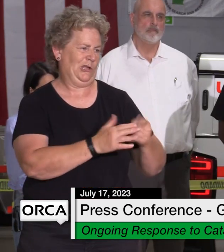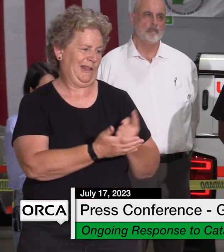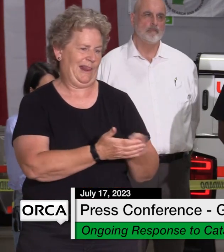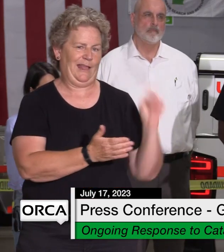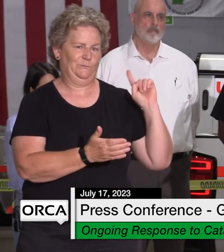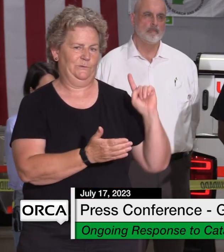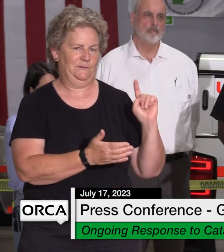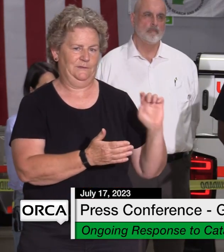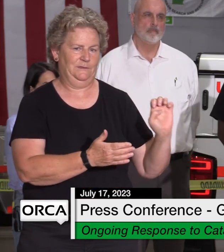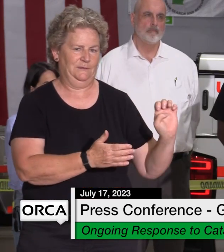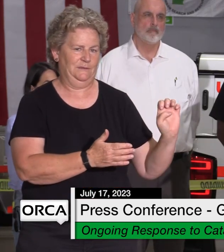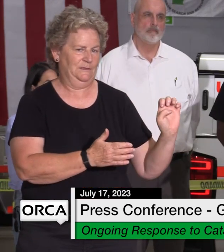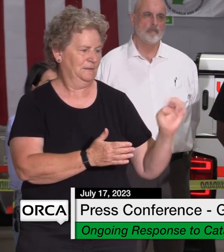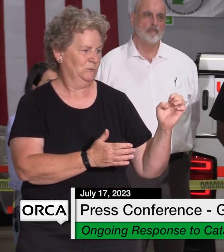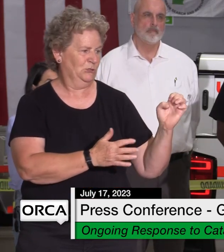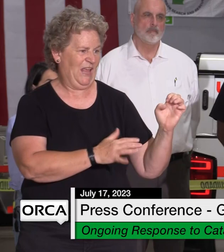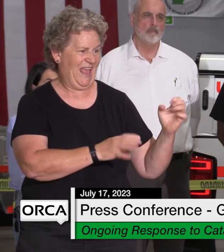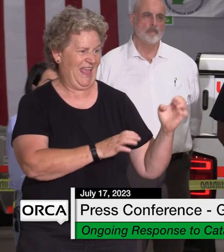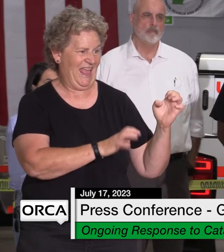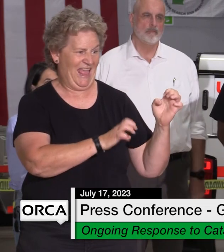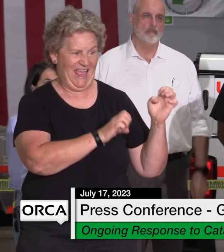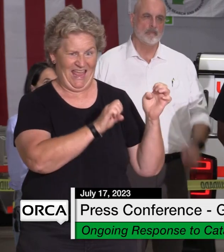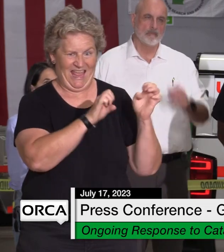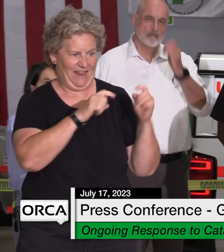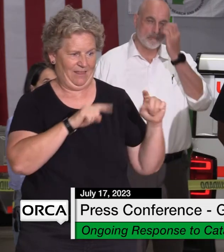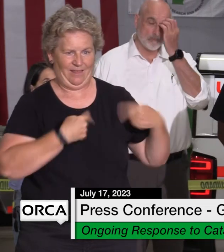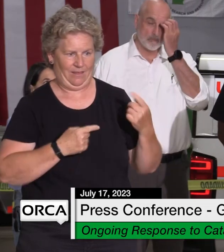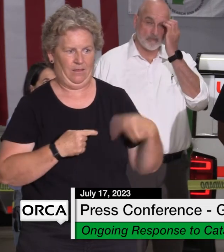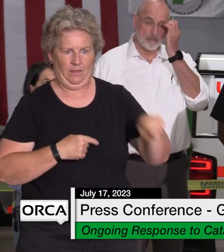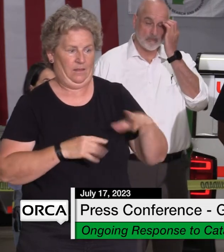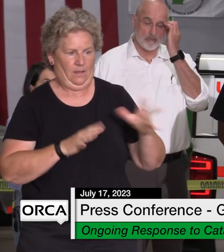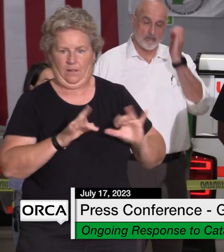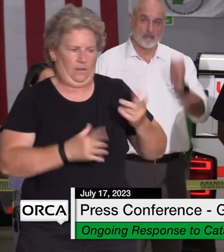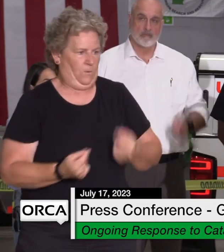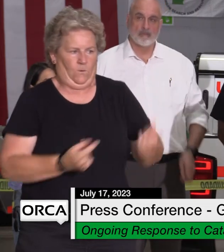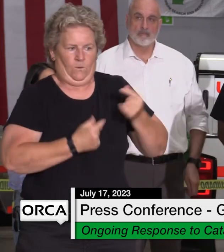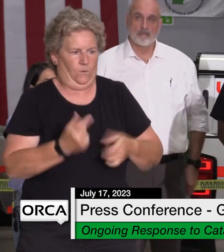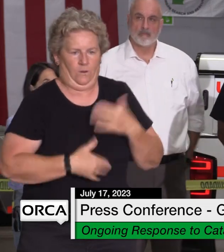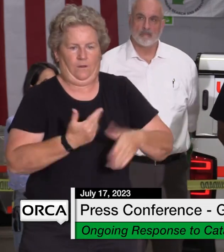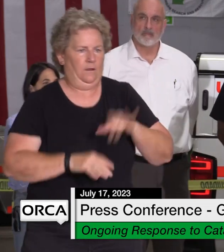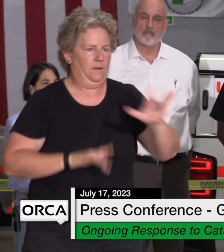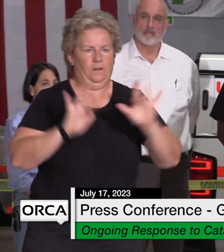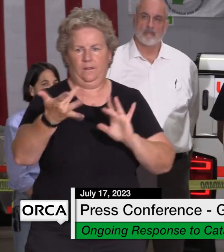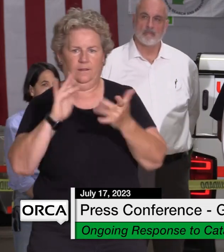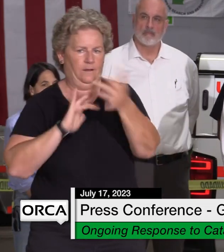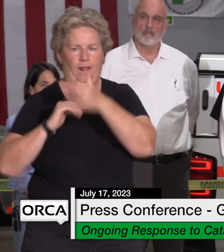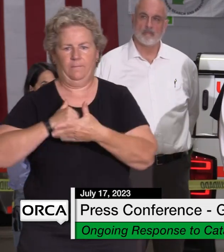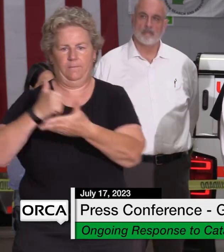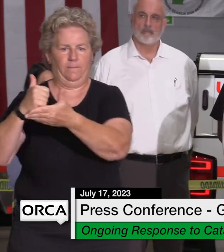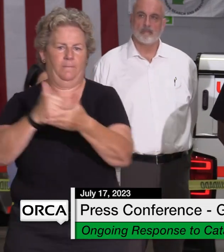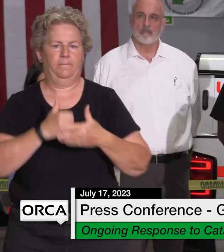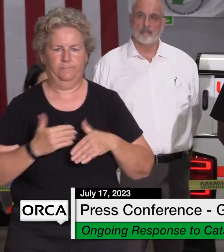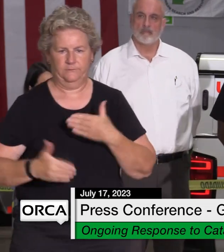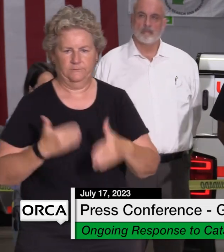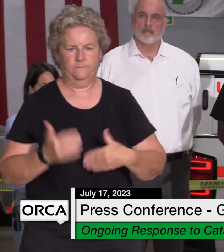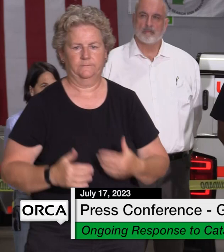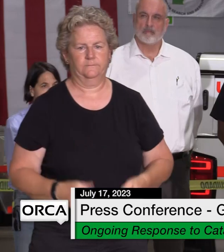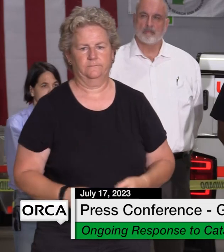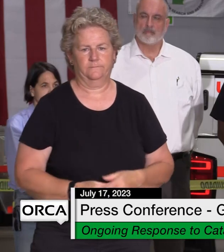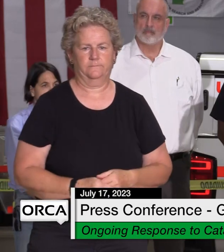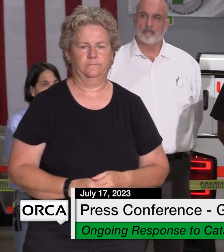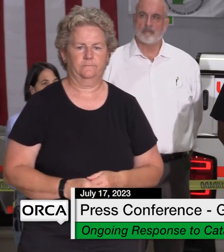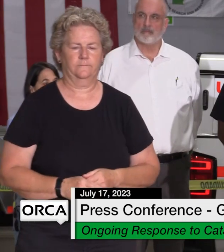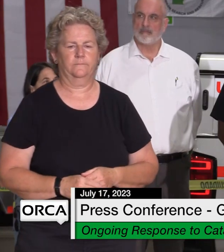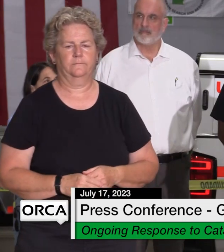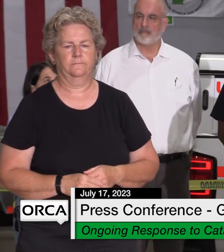before, whether it was 12 years ago after Irene or during the pandemic. Vermonters have shown time and